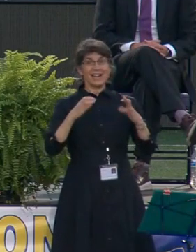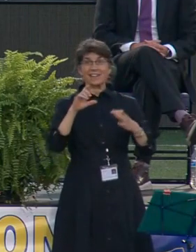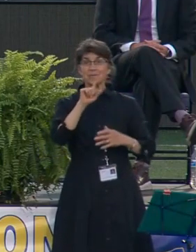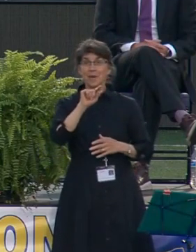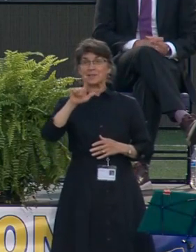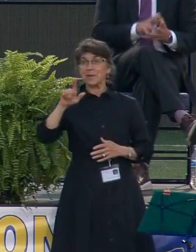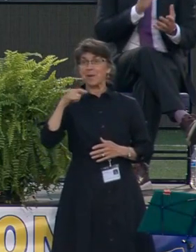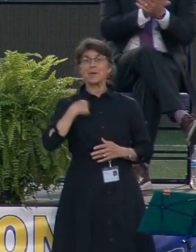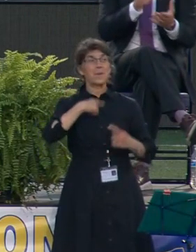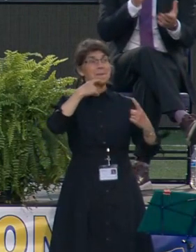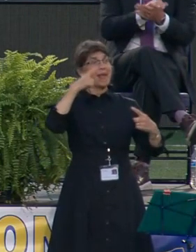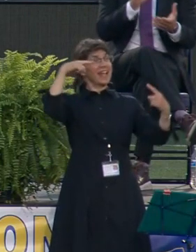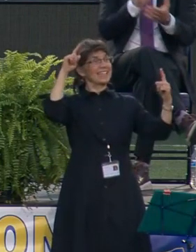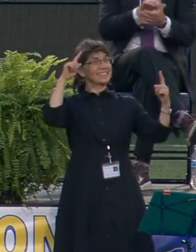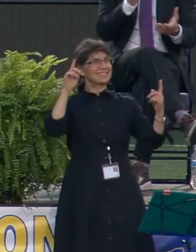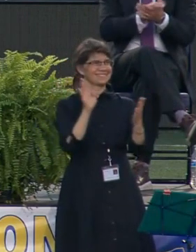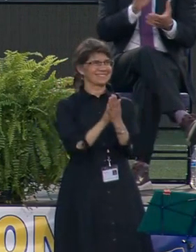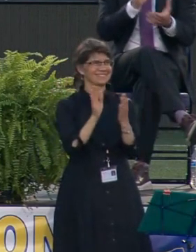it.